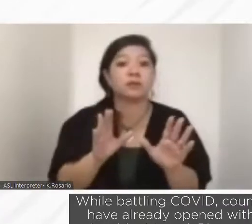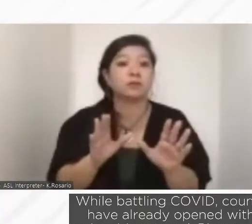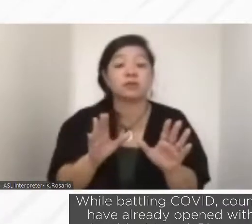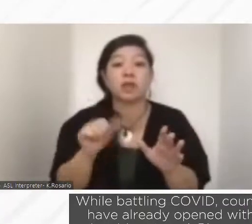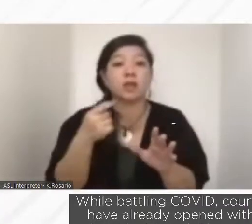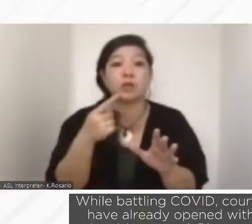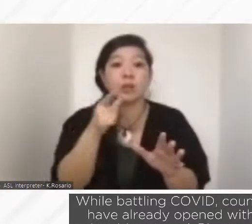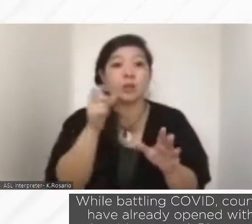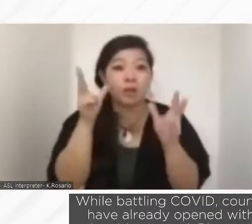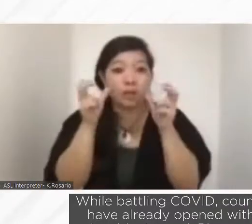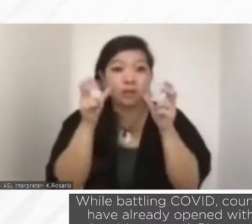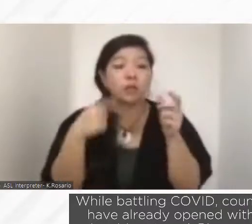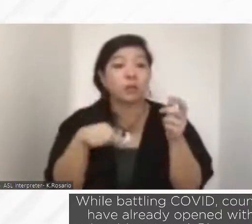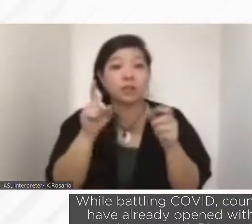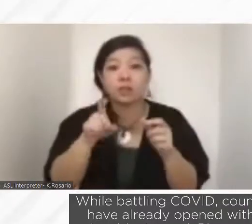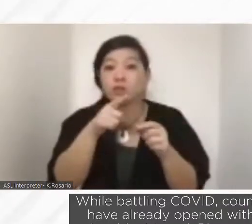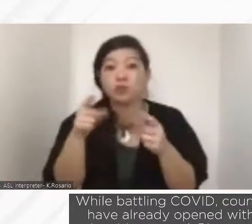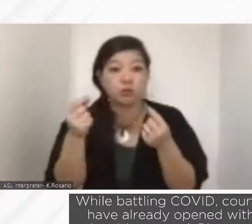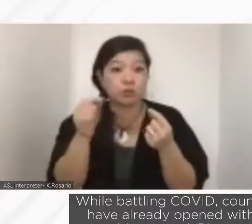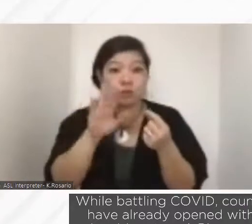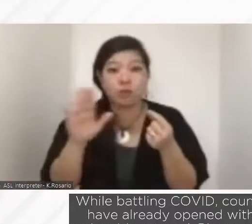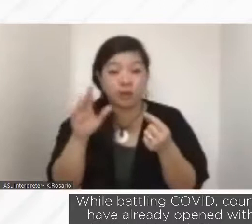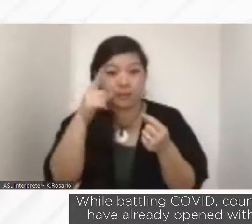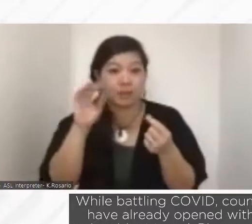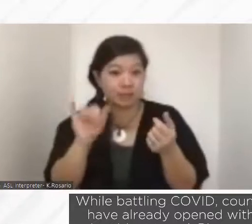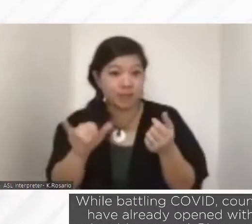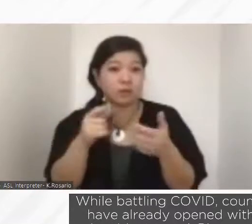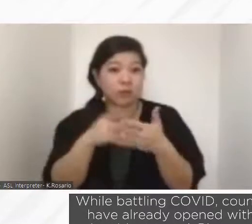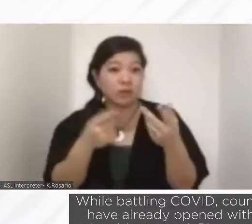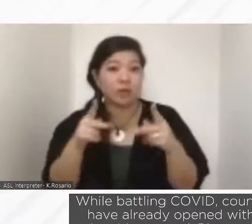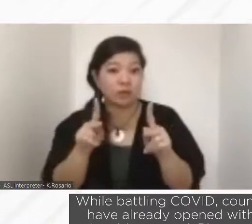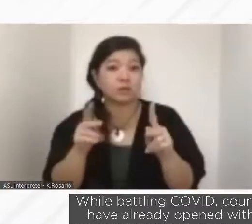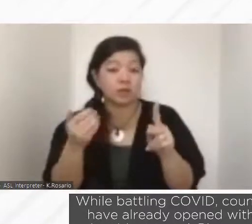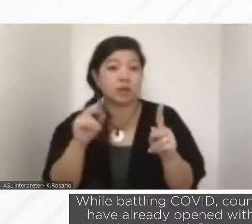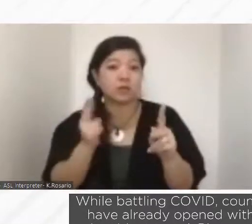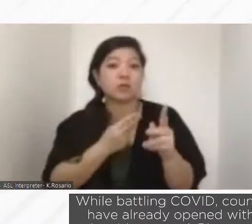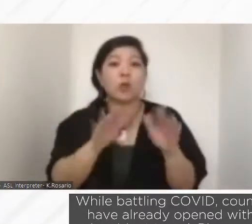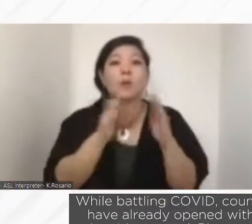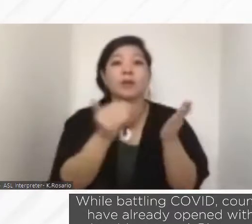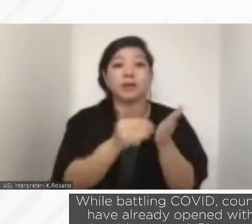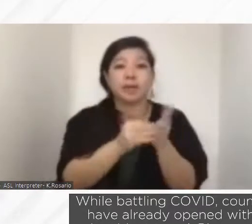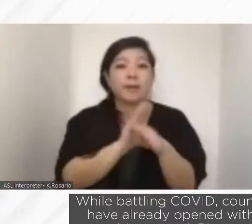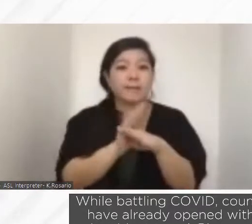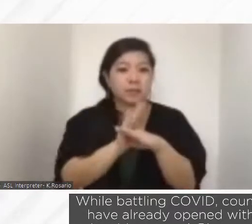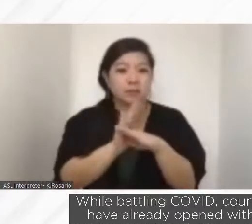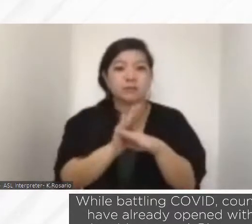who will listen, we need you to do your part because that's what allows us to reopen and get back to business again.